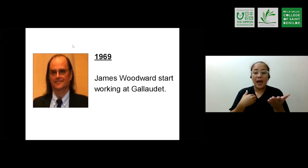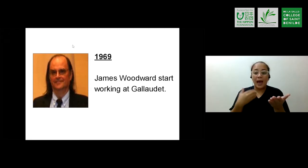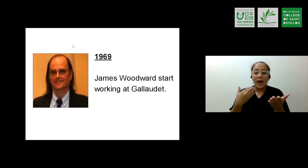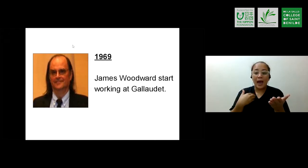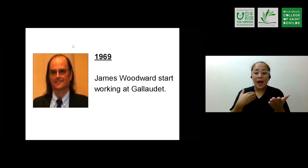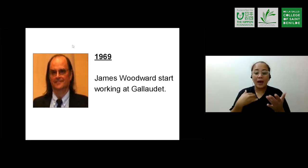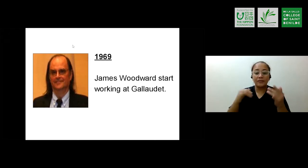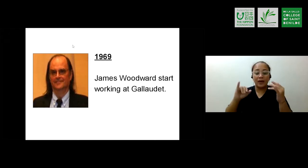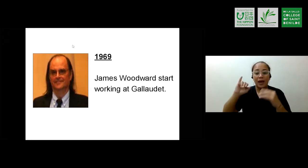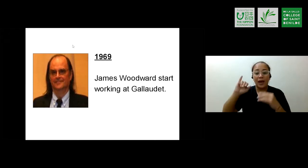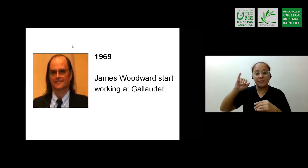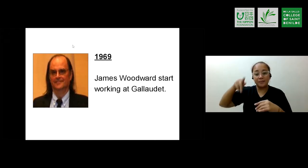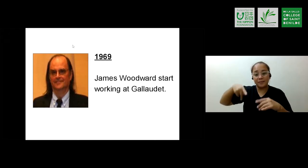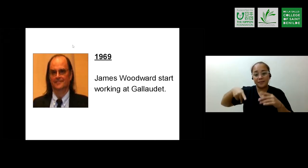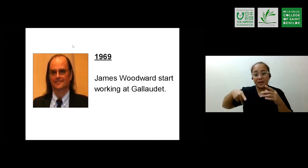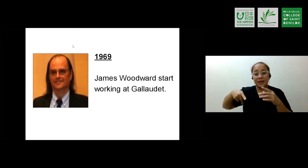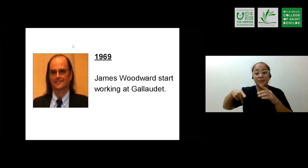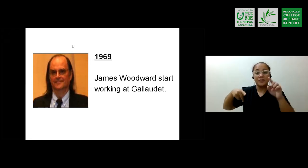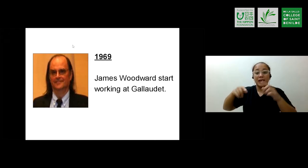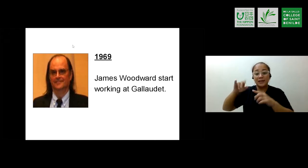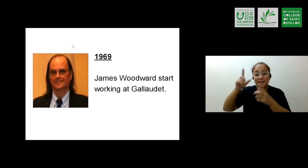sign language on Hawaii